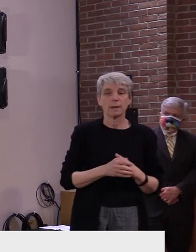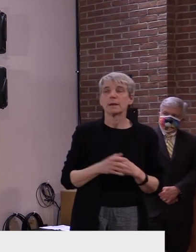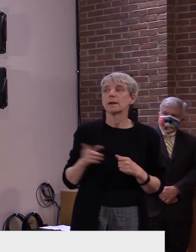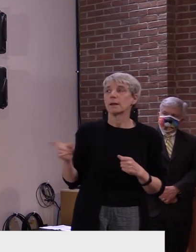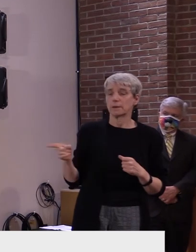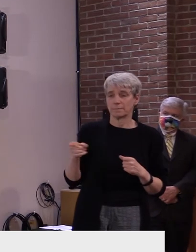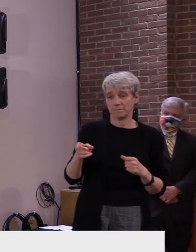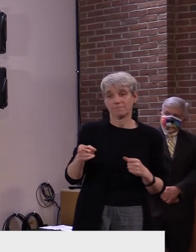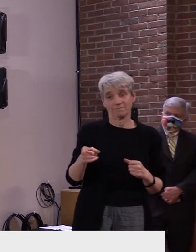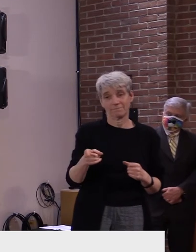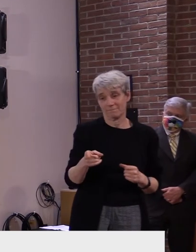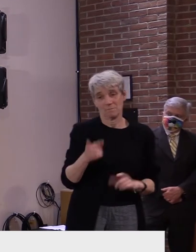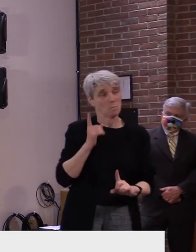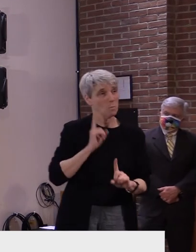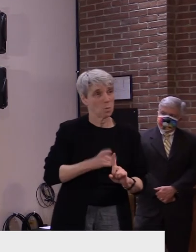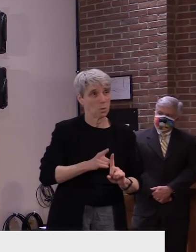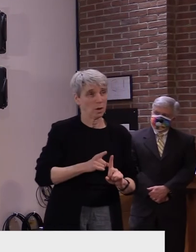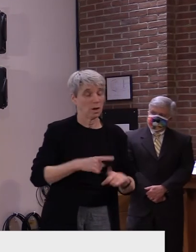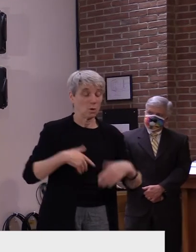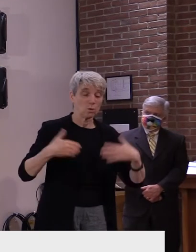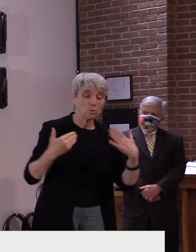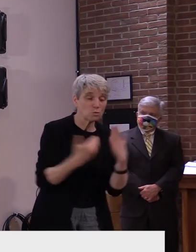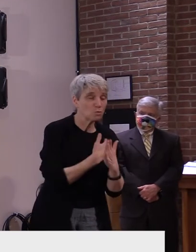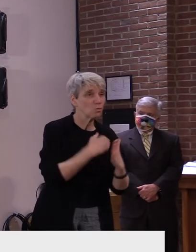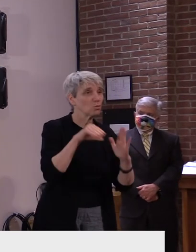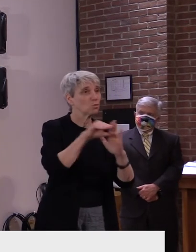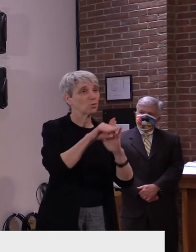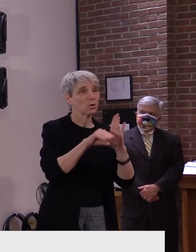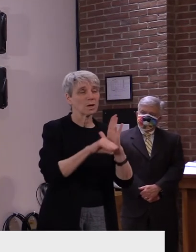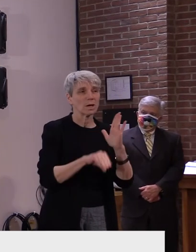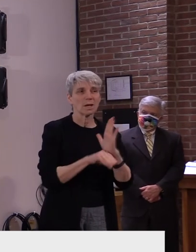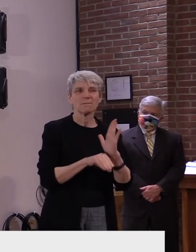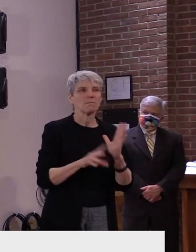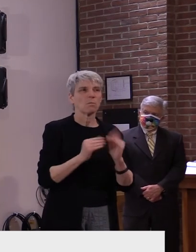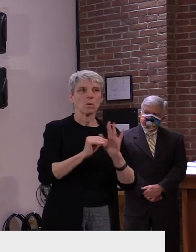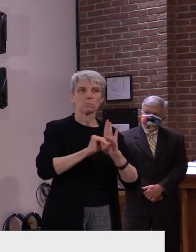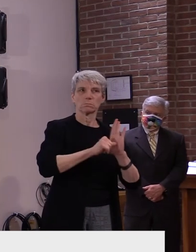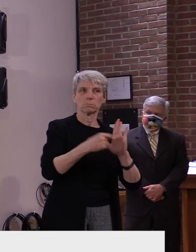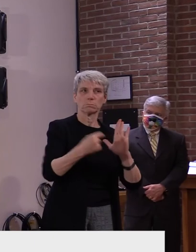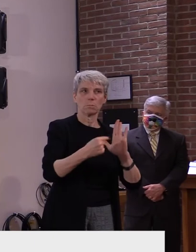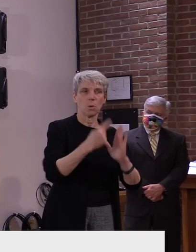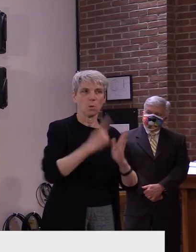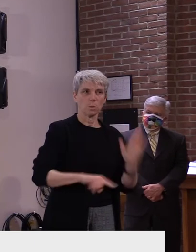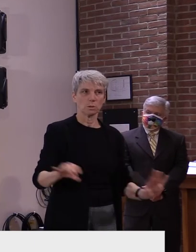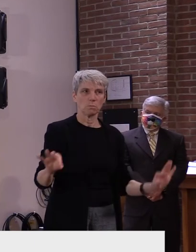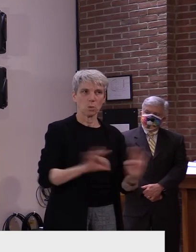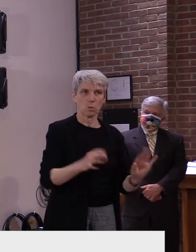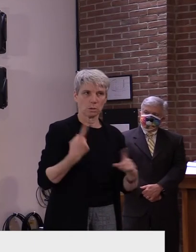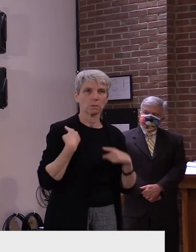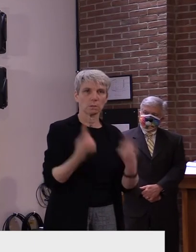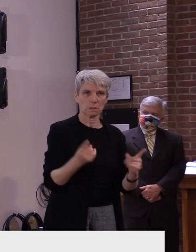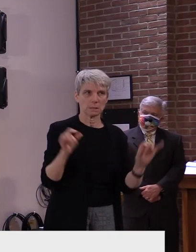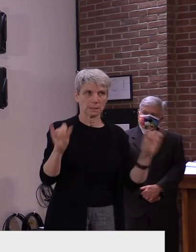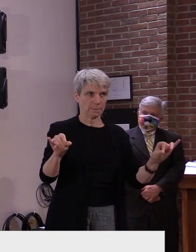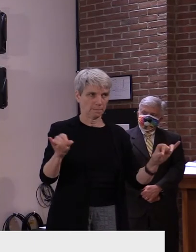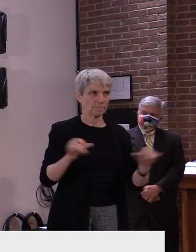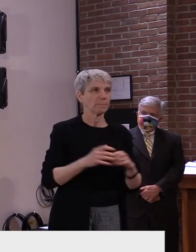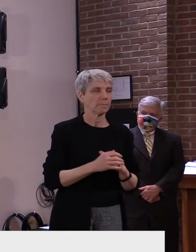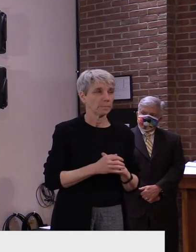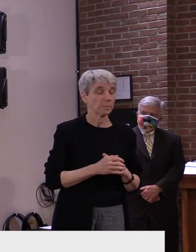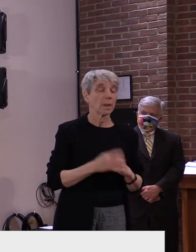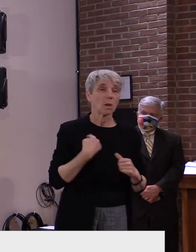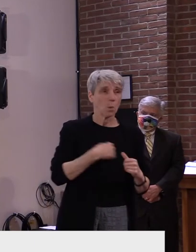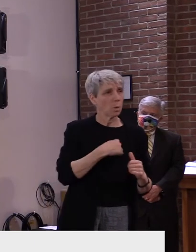isn't really a change in guidance it just re-emphasizes what we think is important at this point in time and we're